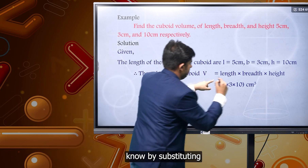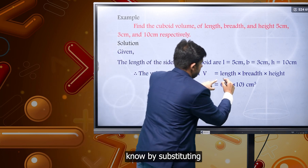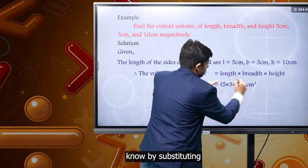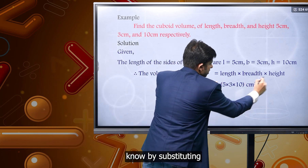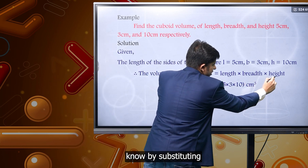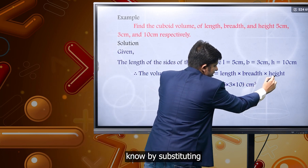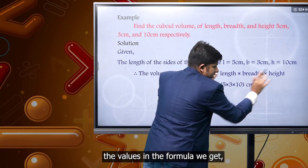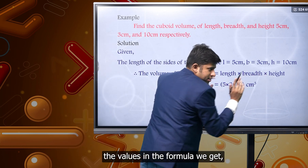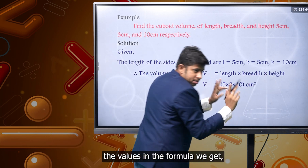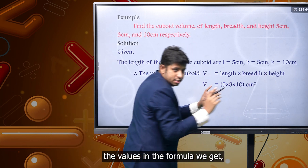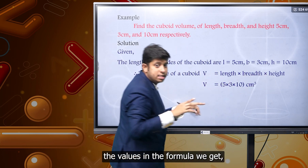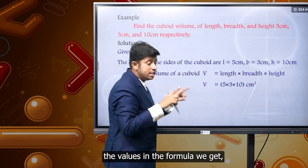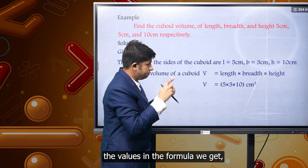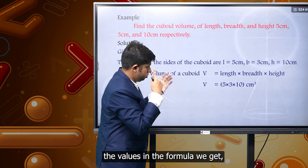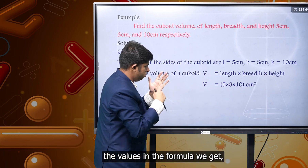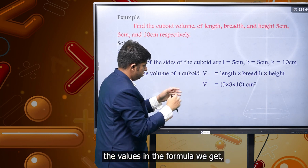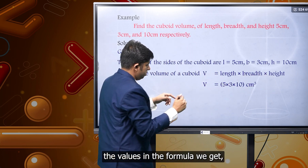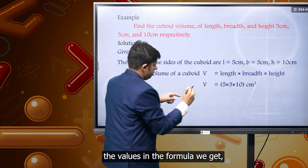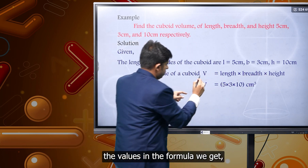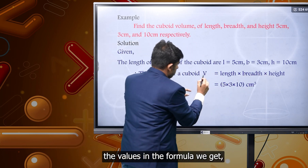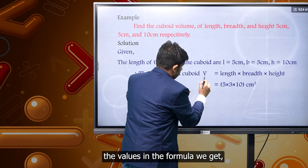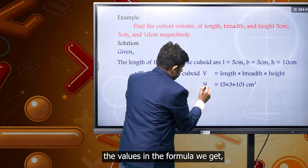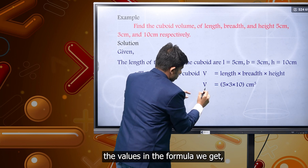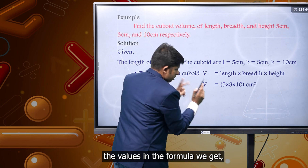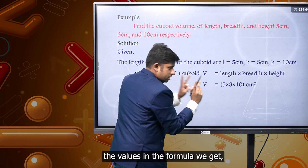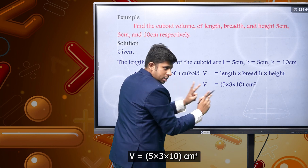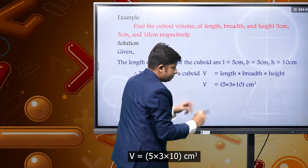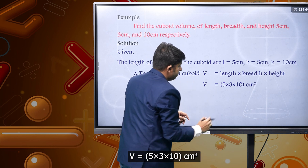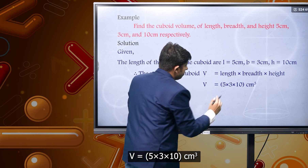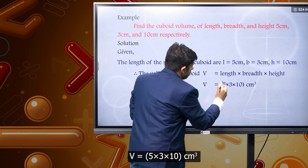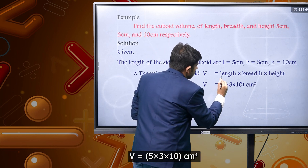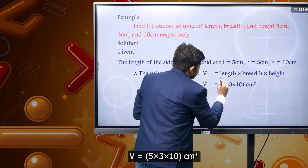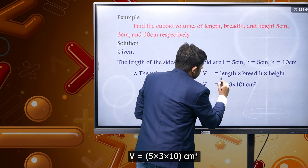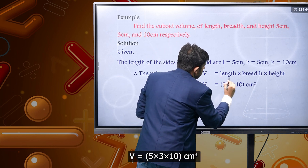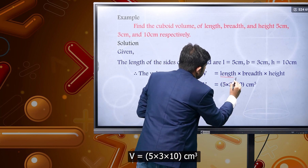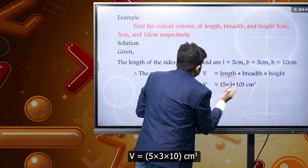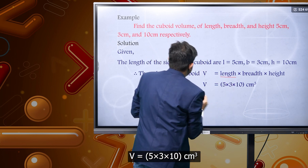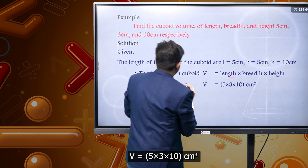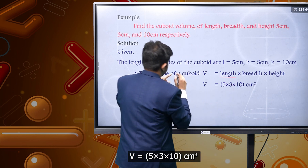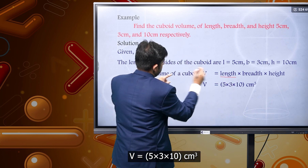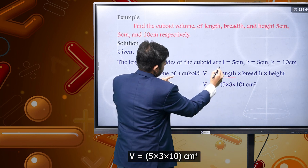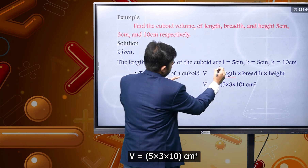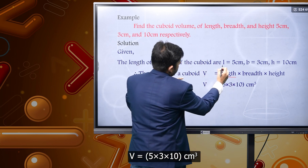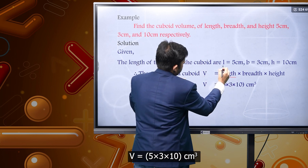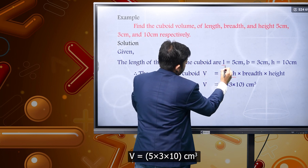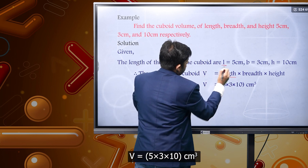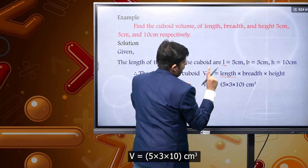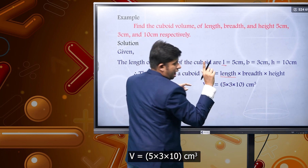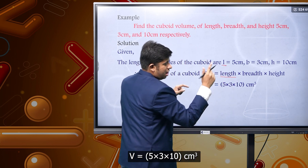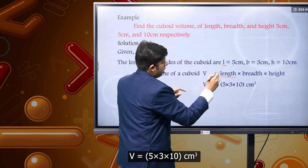Now by substituting the values in the formula, we get V is equal to 5 into 3 into 10 centimeter cube.